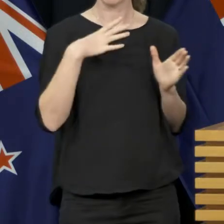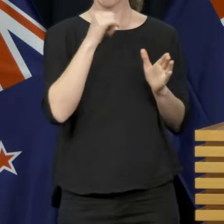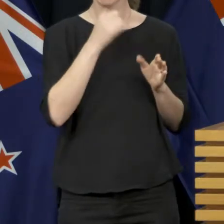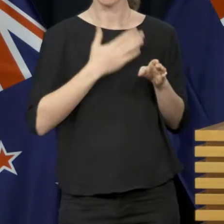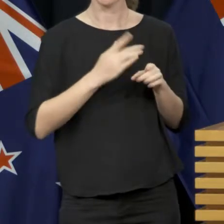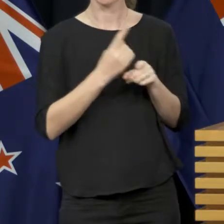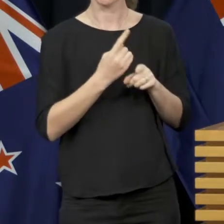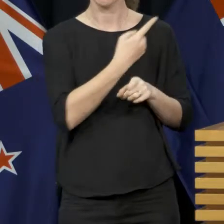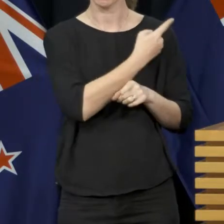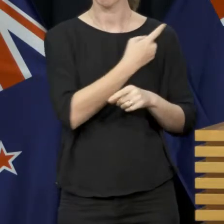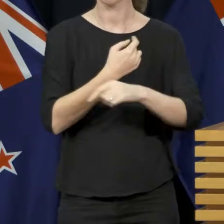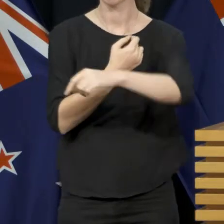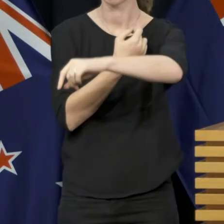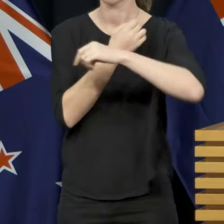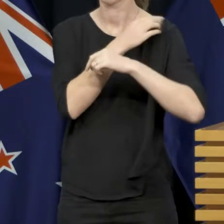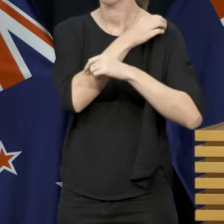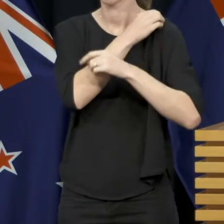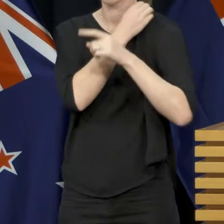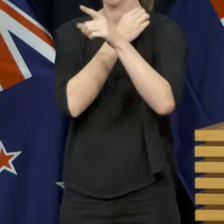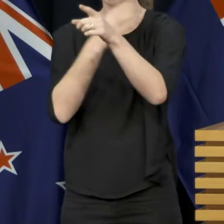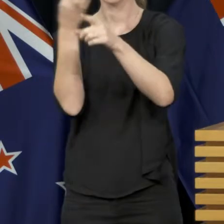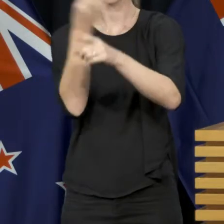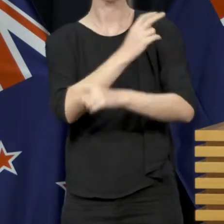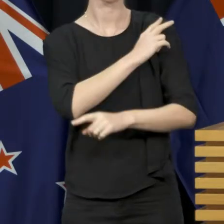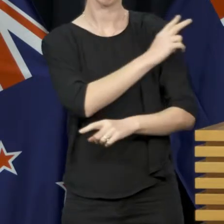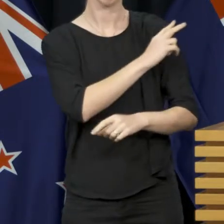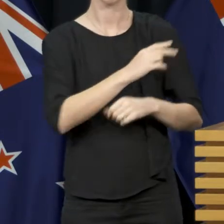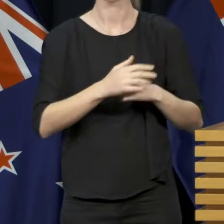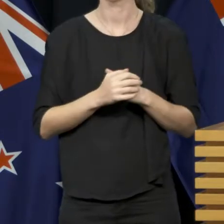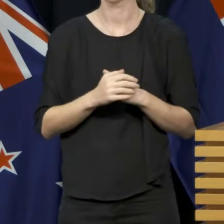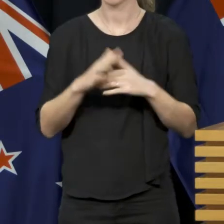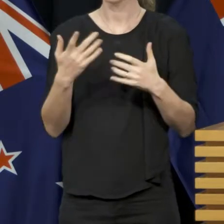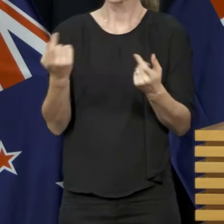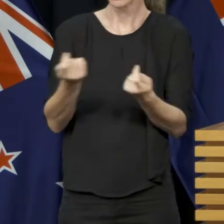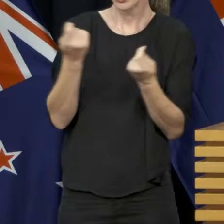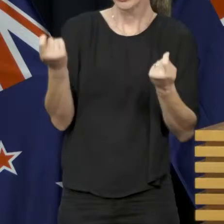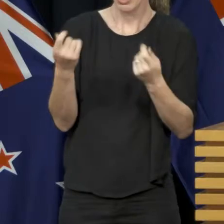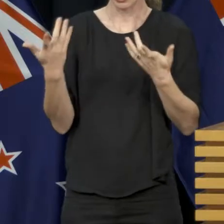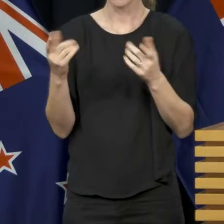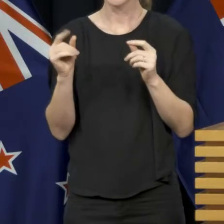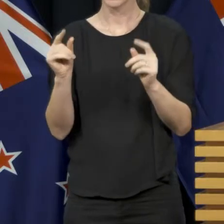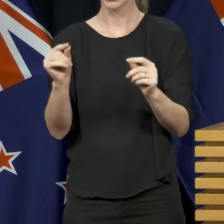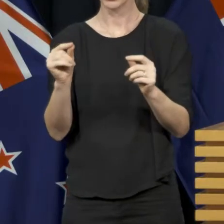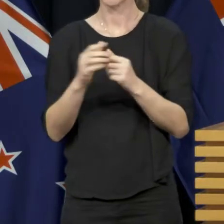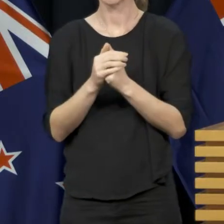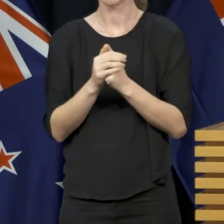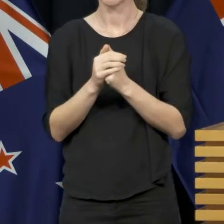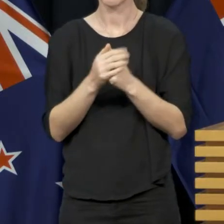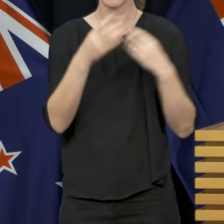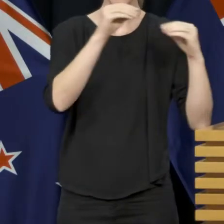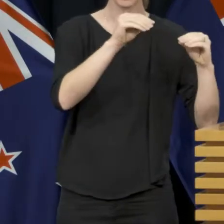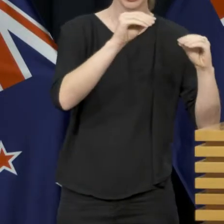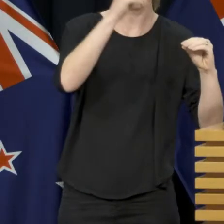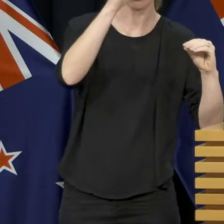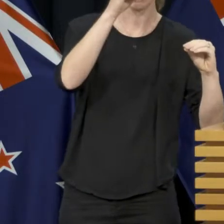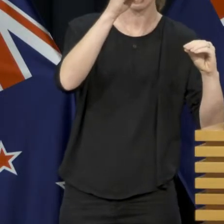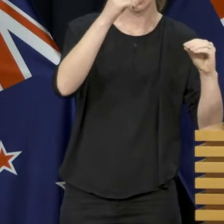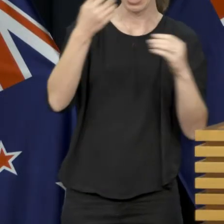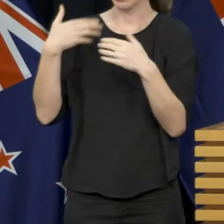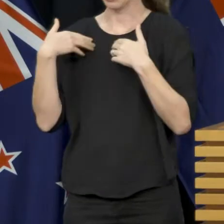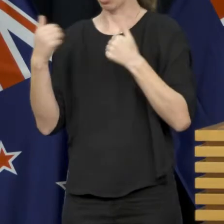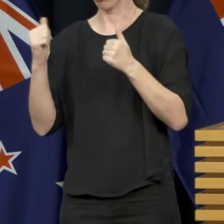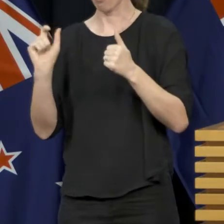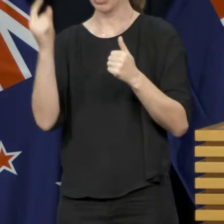chooses. Okay, well, maybe this is to you and to him, but how will you make it work? How do you have an education portfolio and a